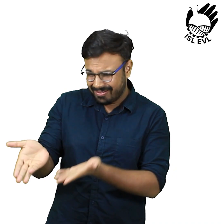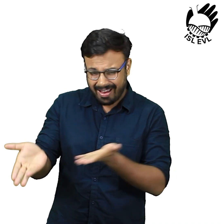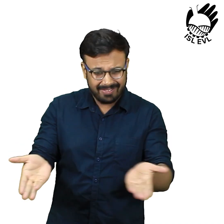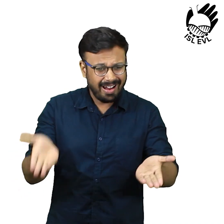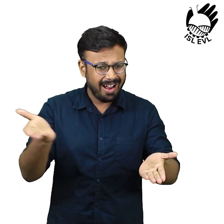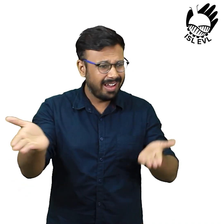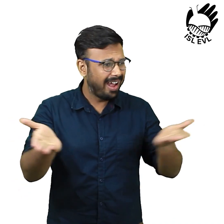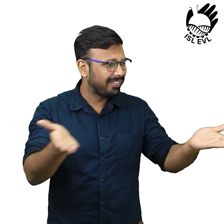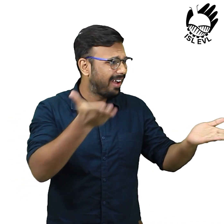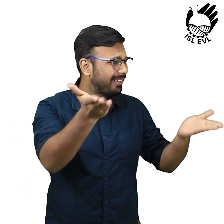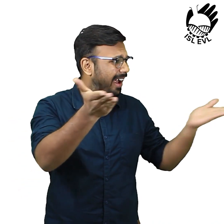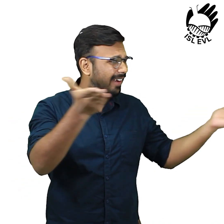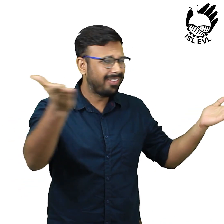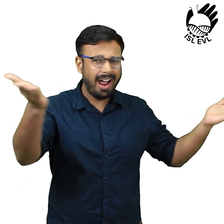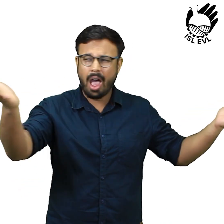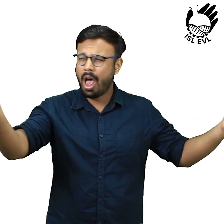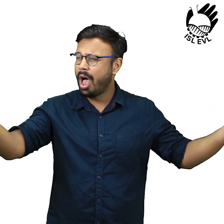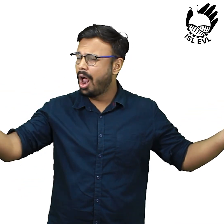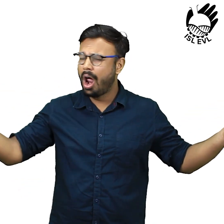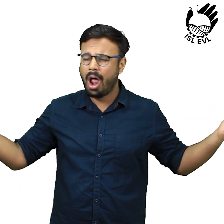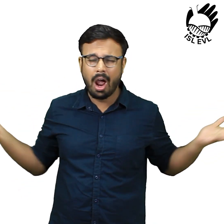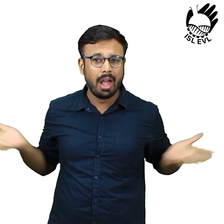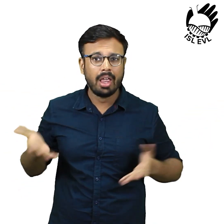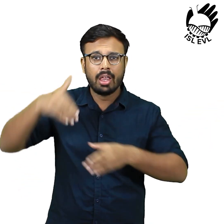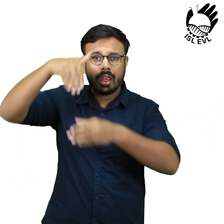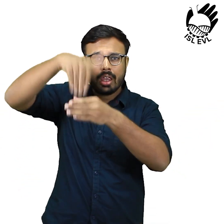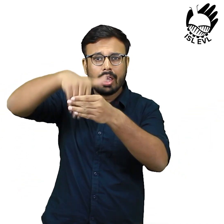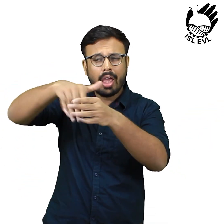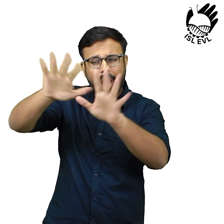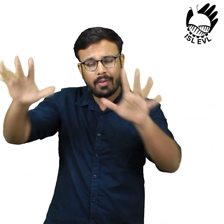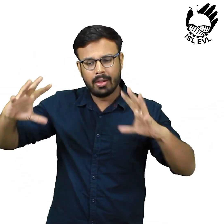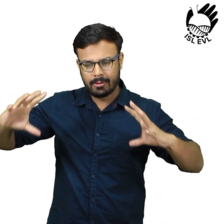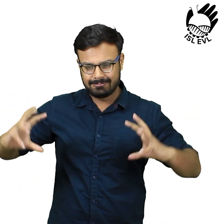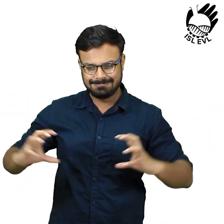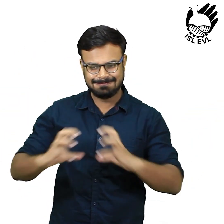Background on crystals and their importance in everyday life.